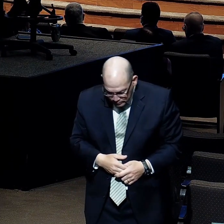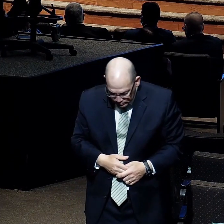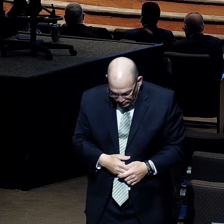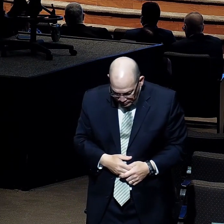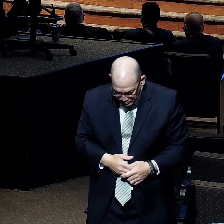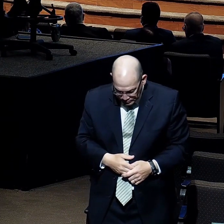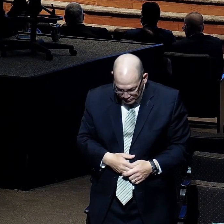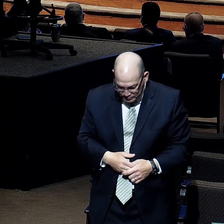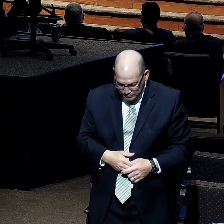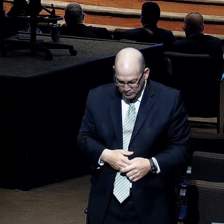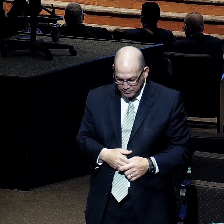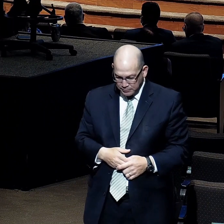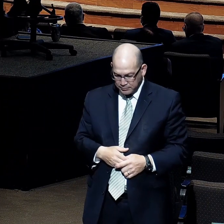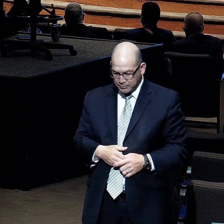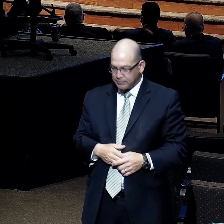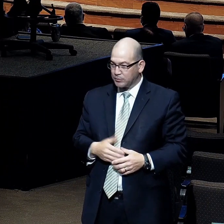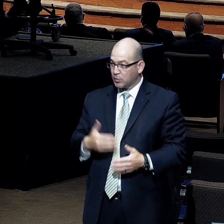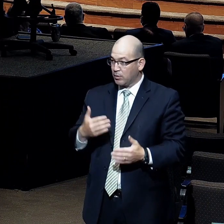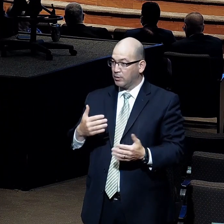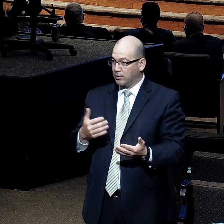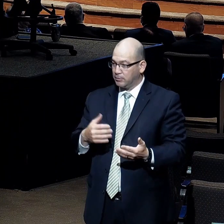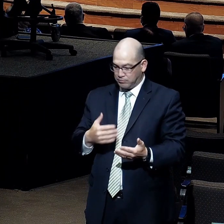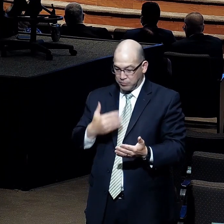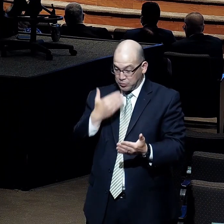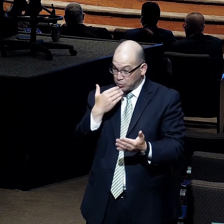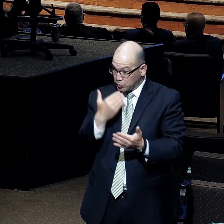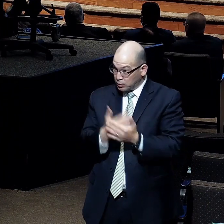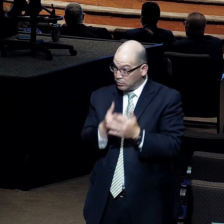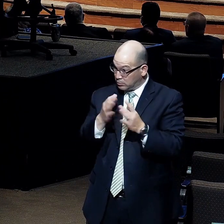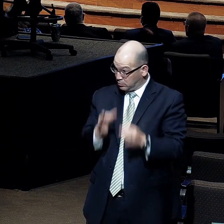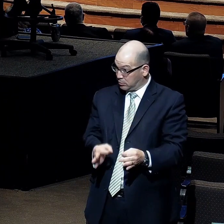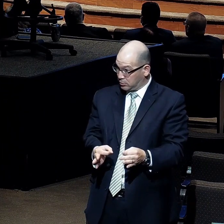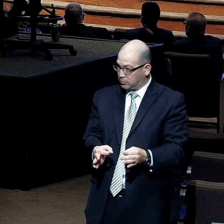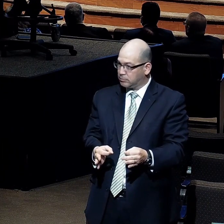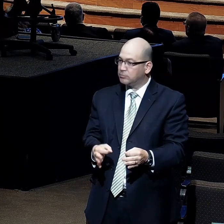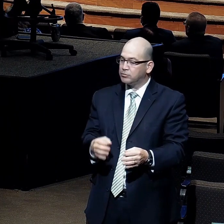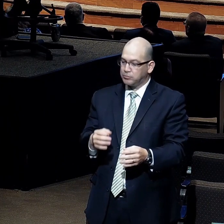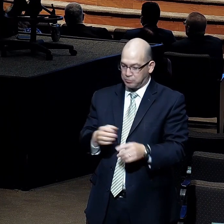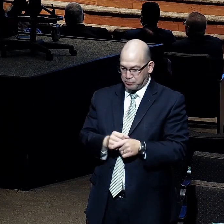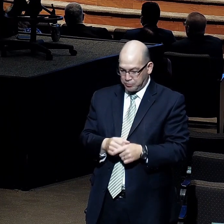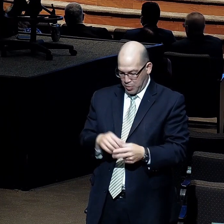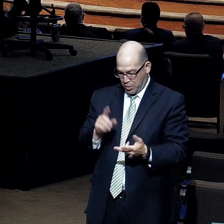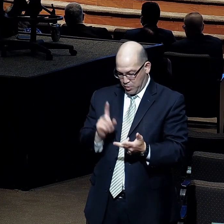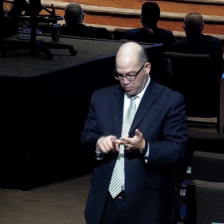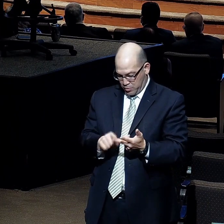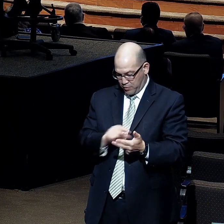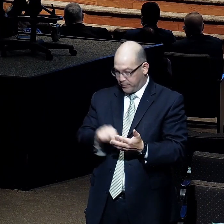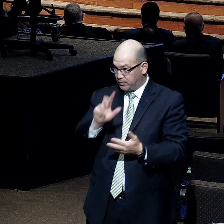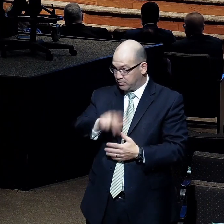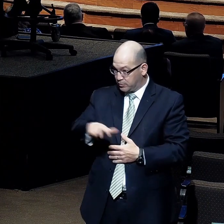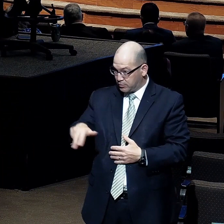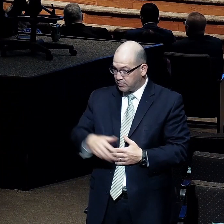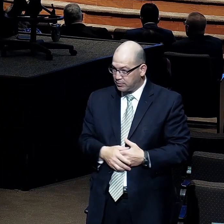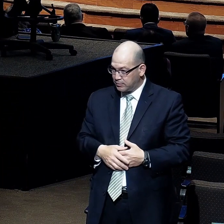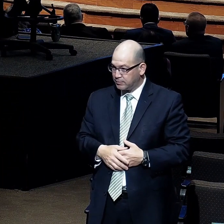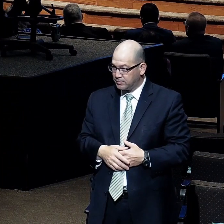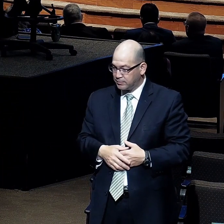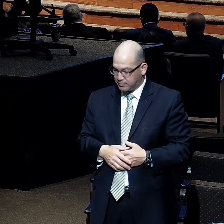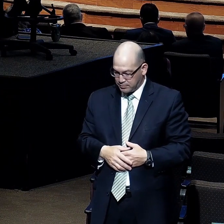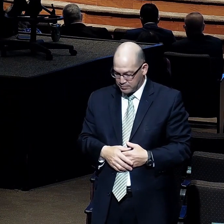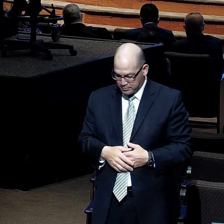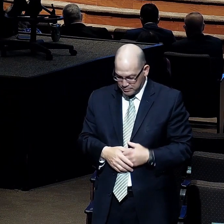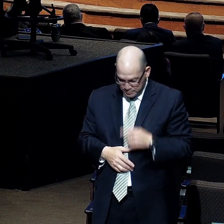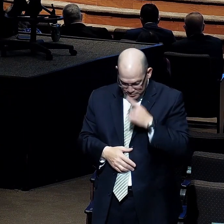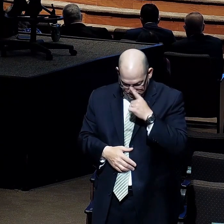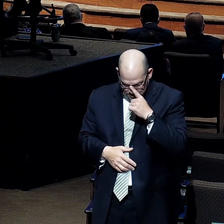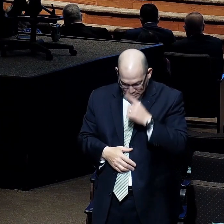seen the destination, we've seen the direction of our decisions. Finally, in verse 33, we see the determinant of our decisions. If